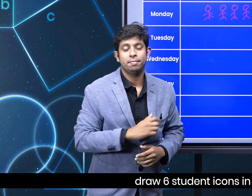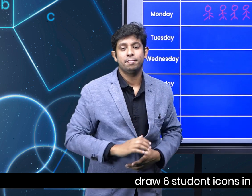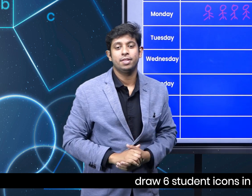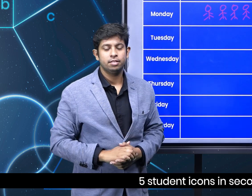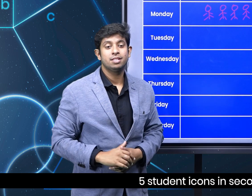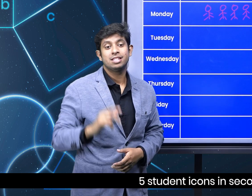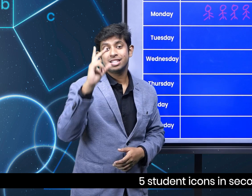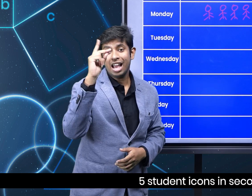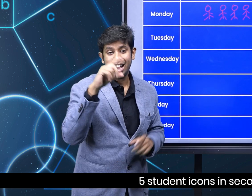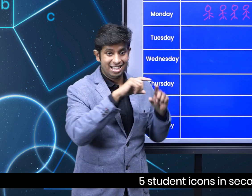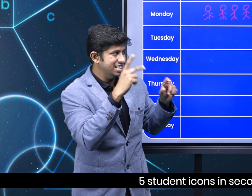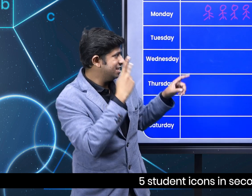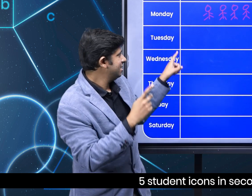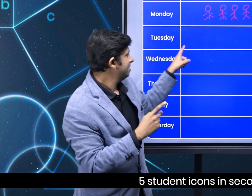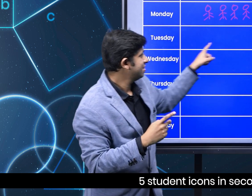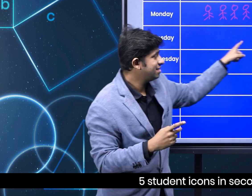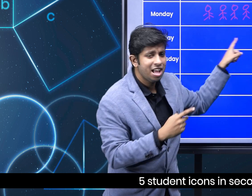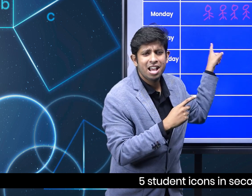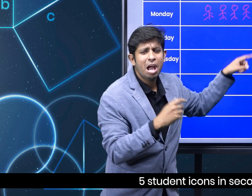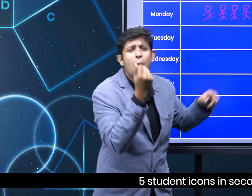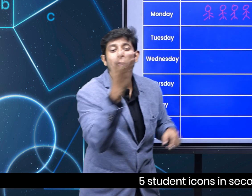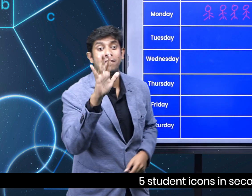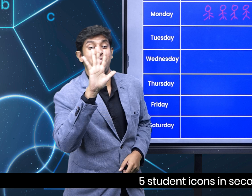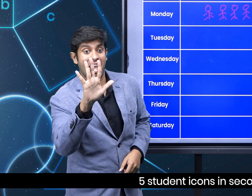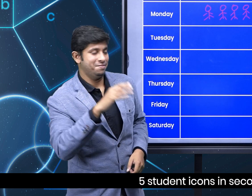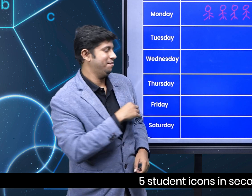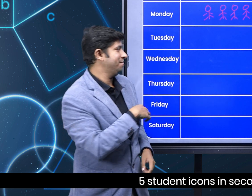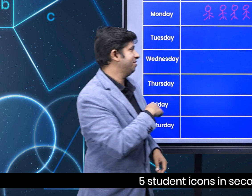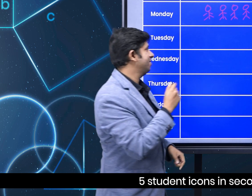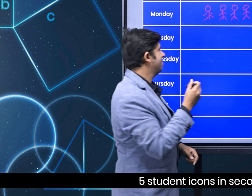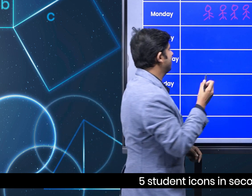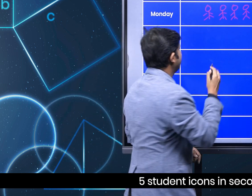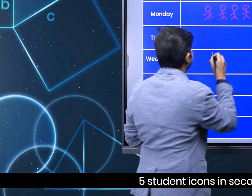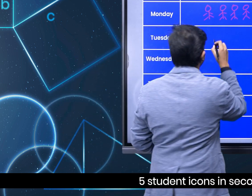Five student icons in second row.